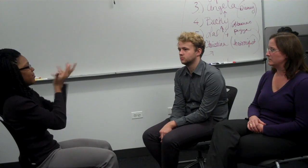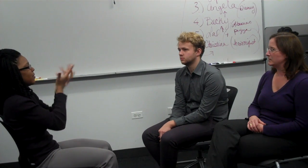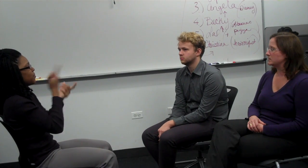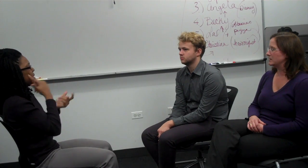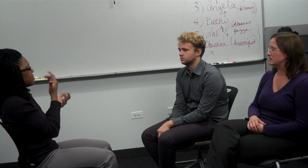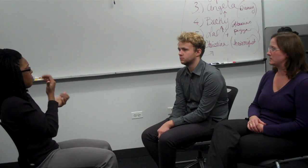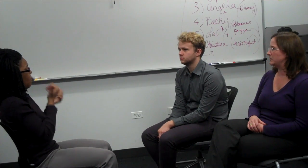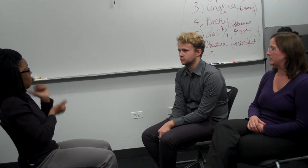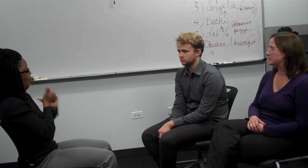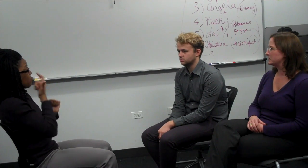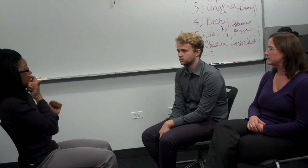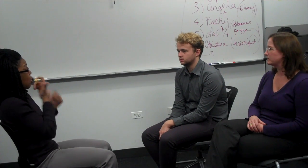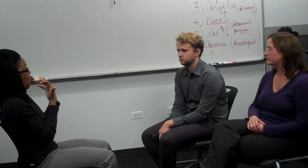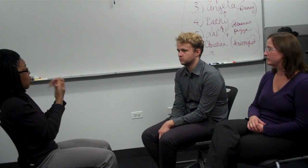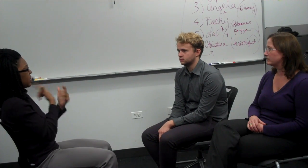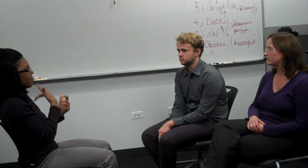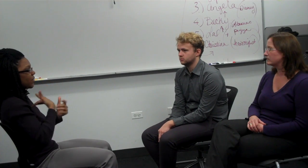It was a nice experience.